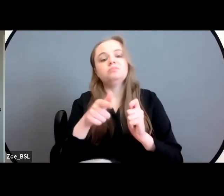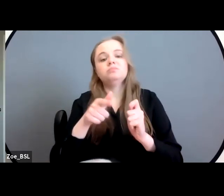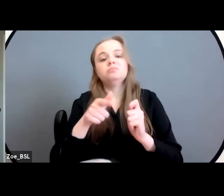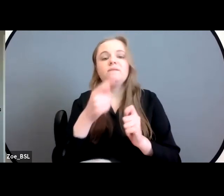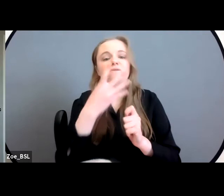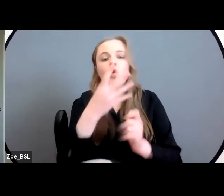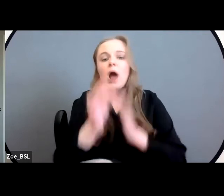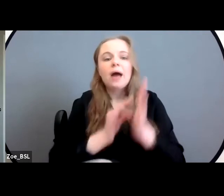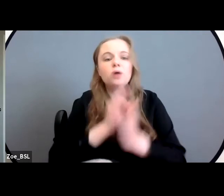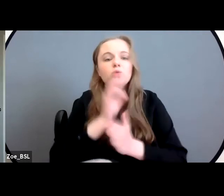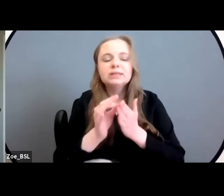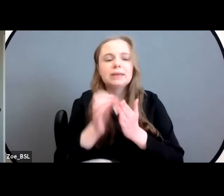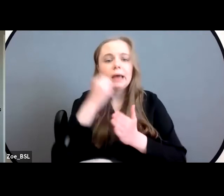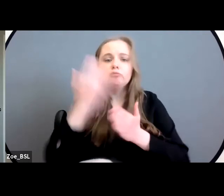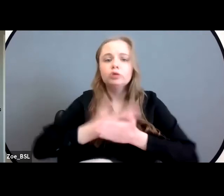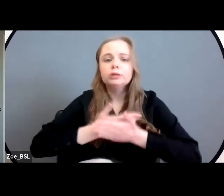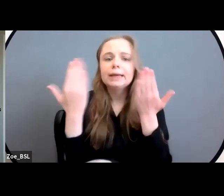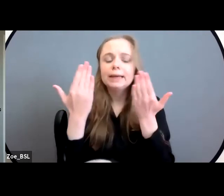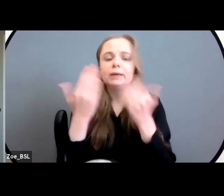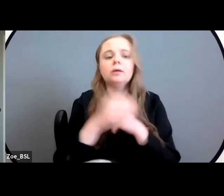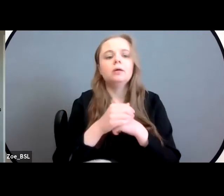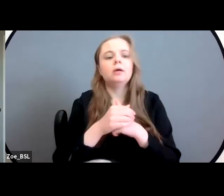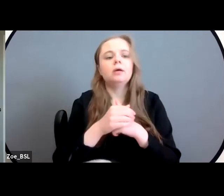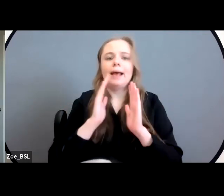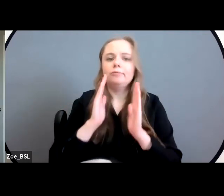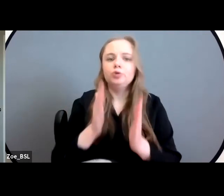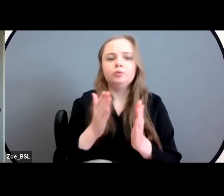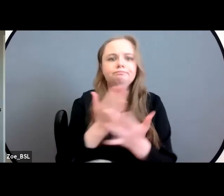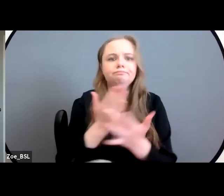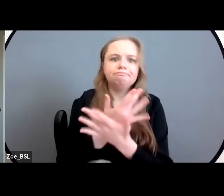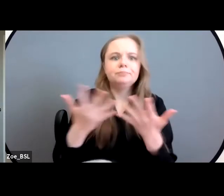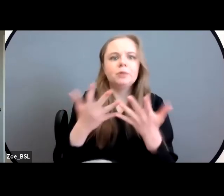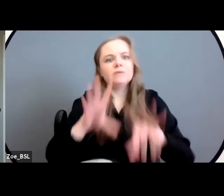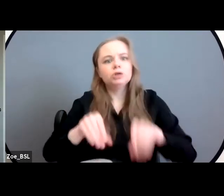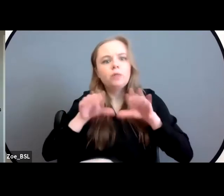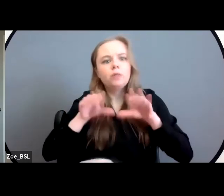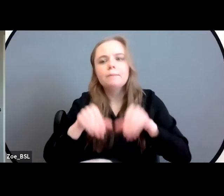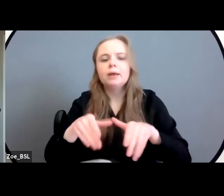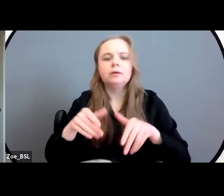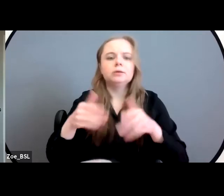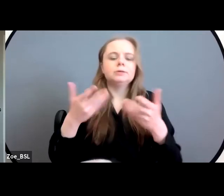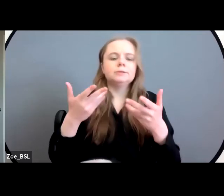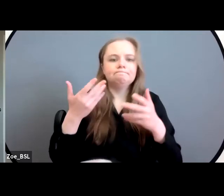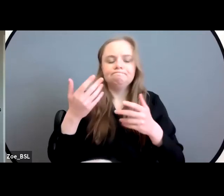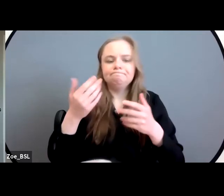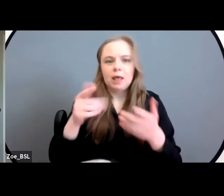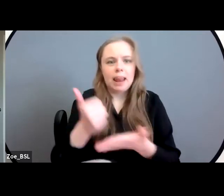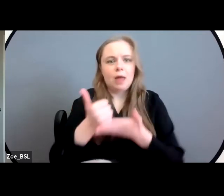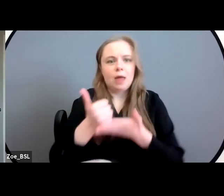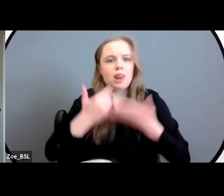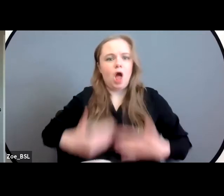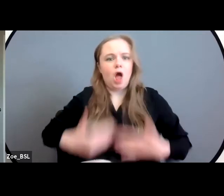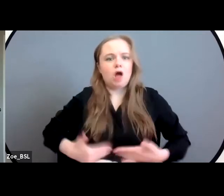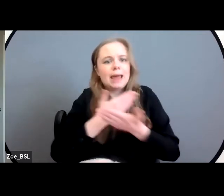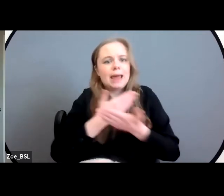3.5 to 4 hours a day doing lots of physiotherapy to clear my lungs. And the problem is that I